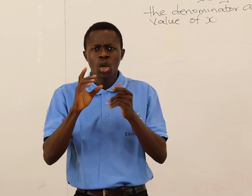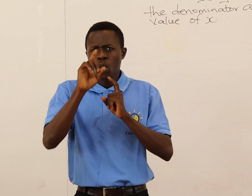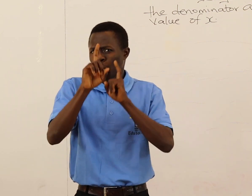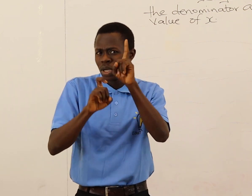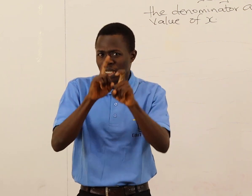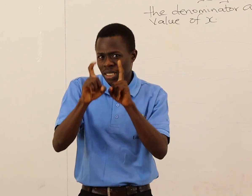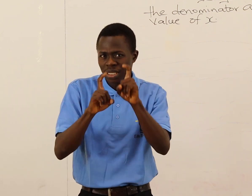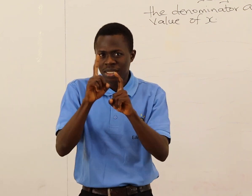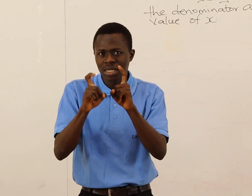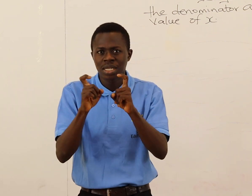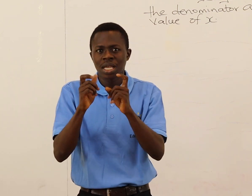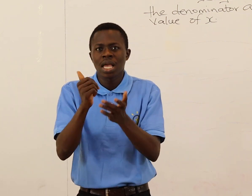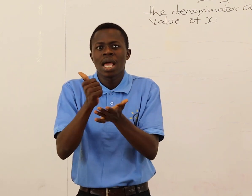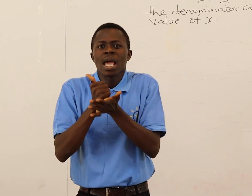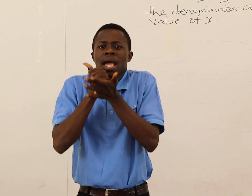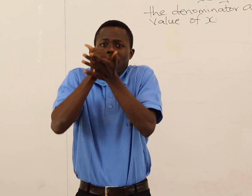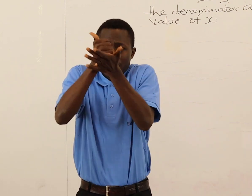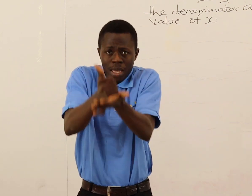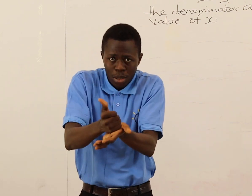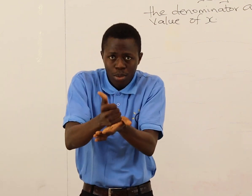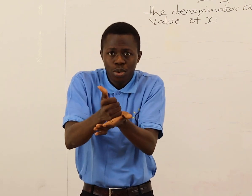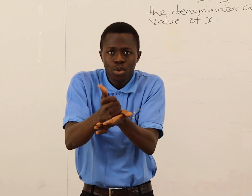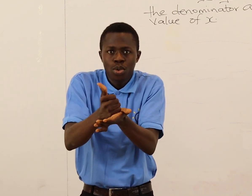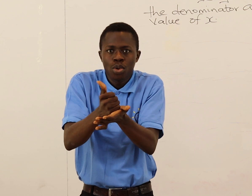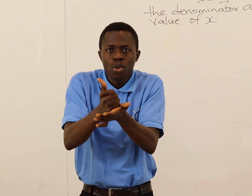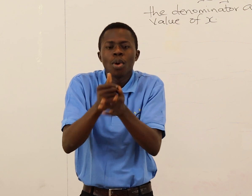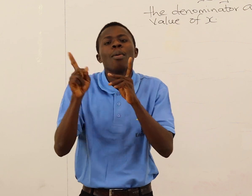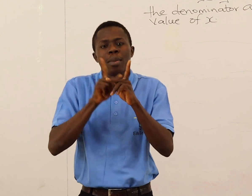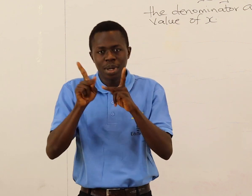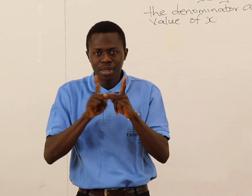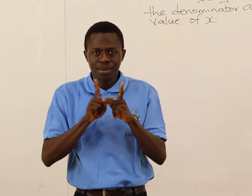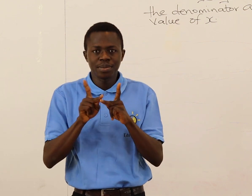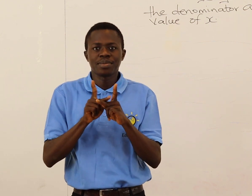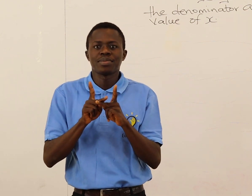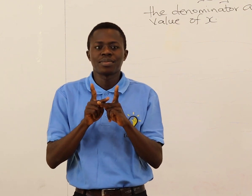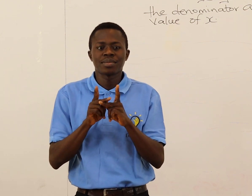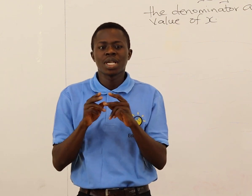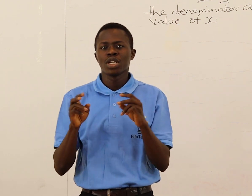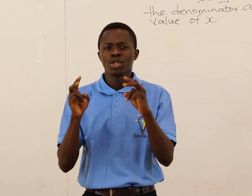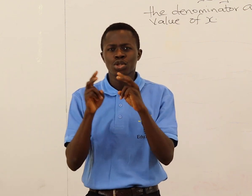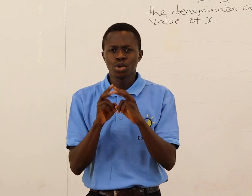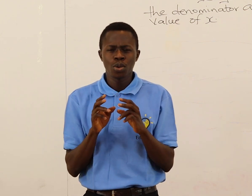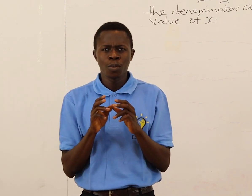some questions that will help us or that will help you to practice more.